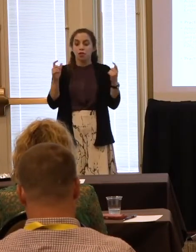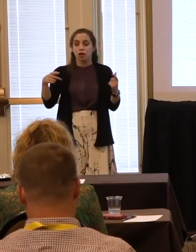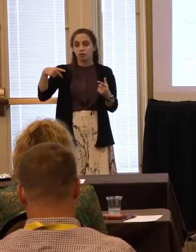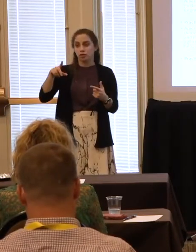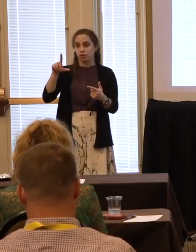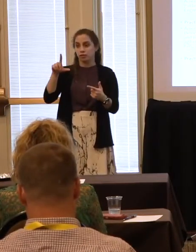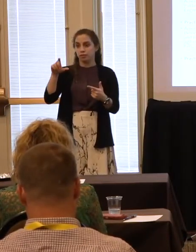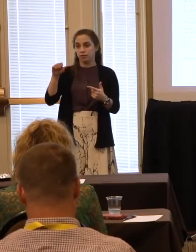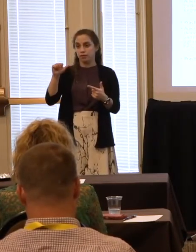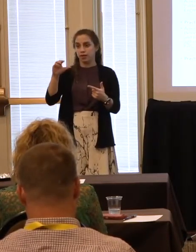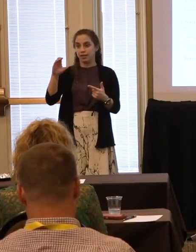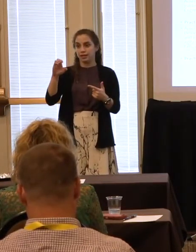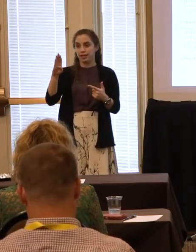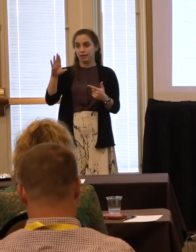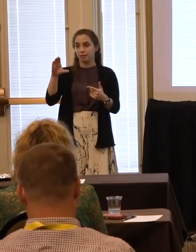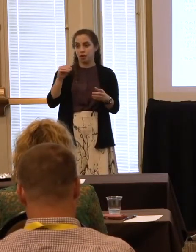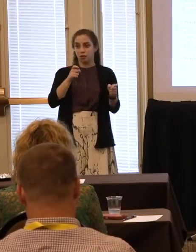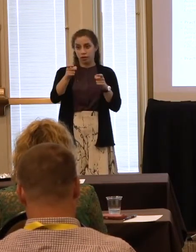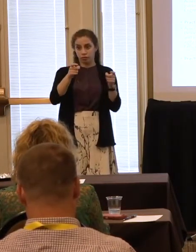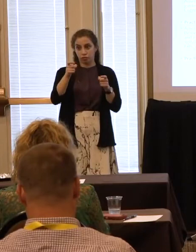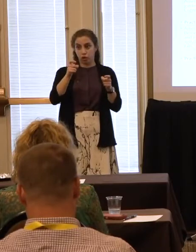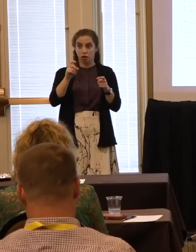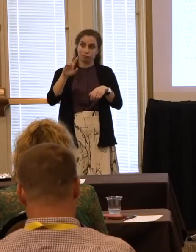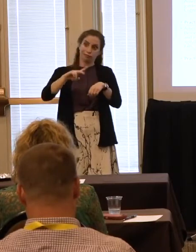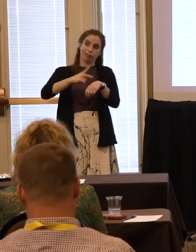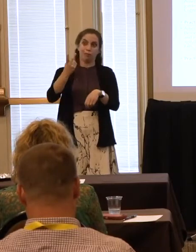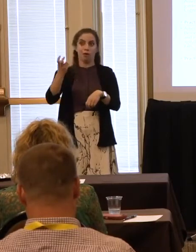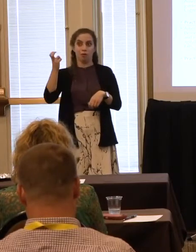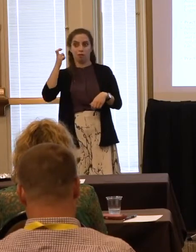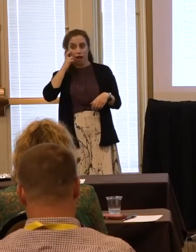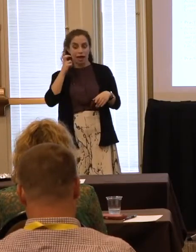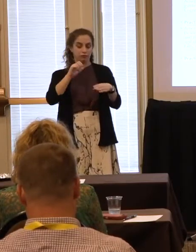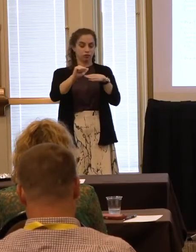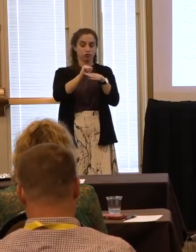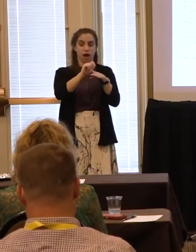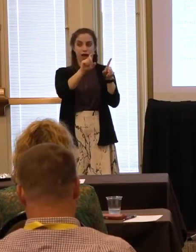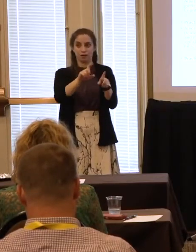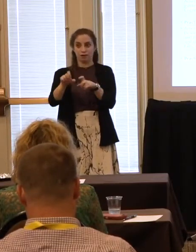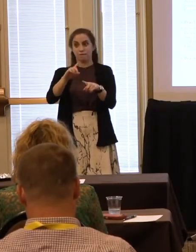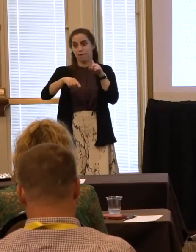placebo-controlled double-blind trials of various therapies,